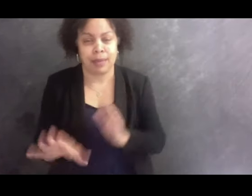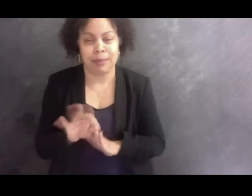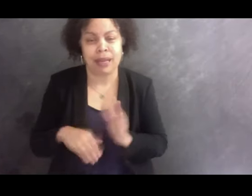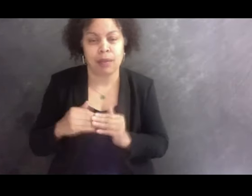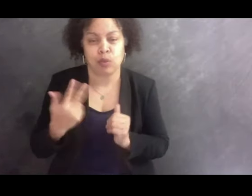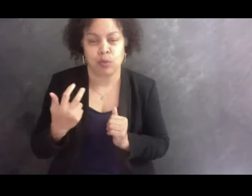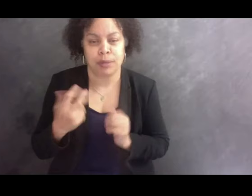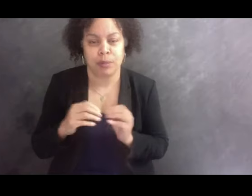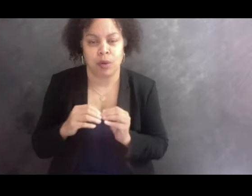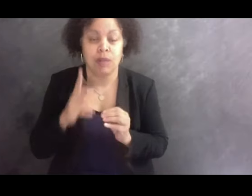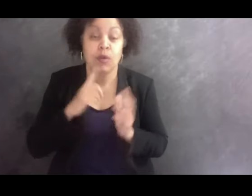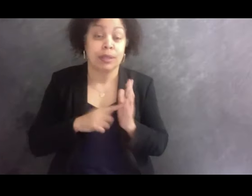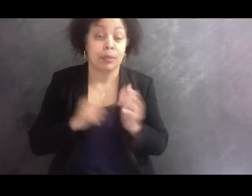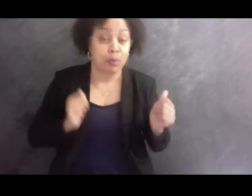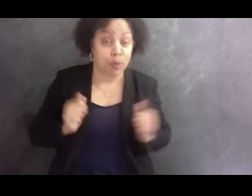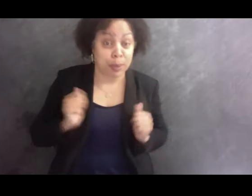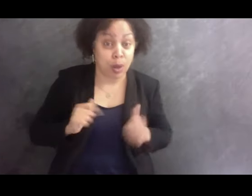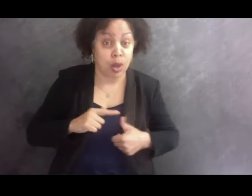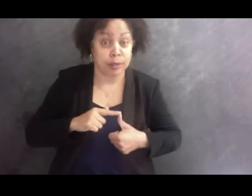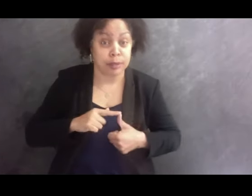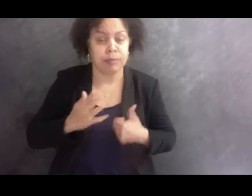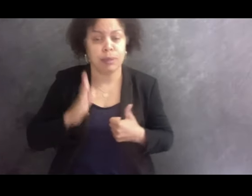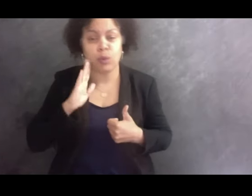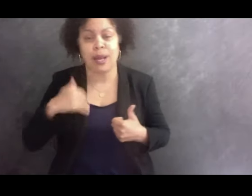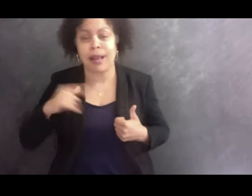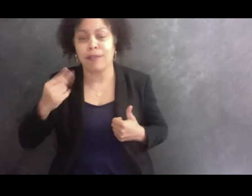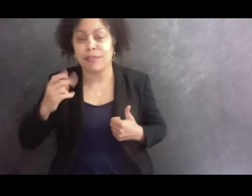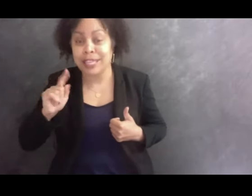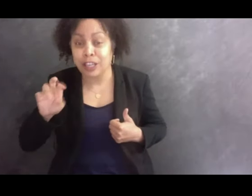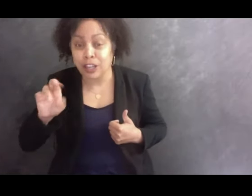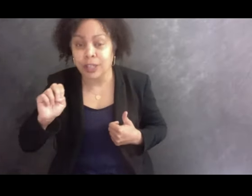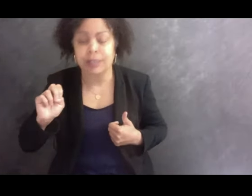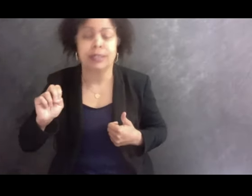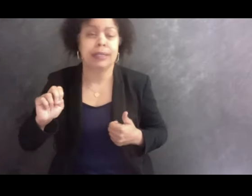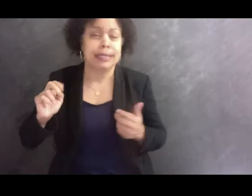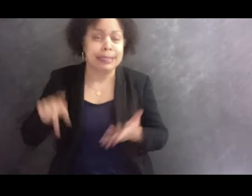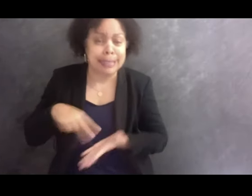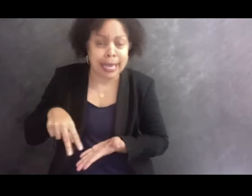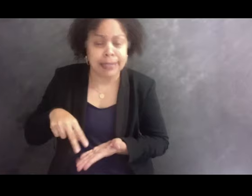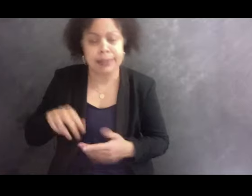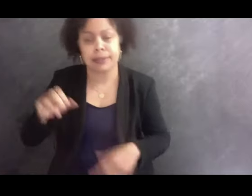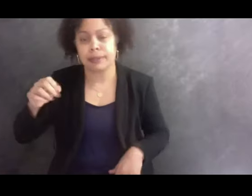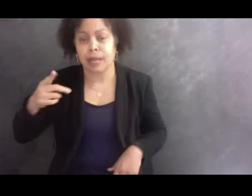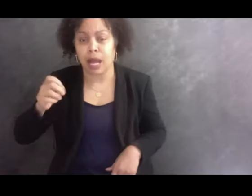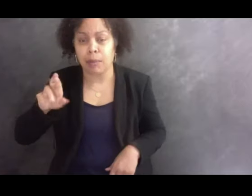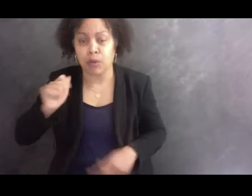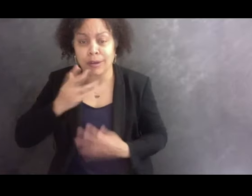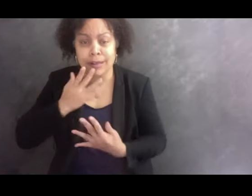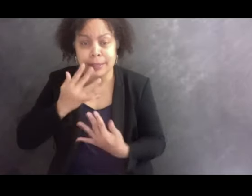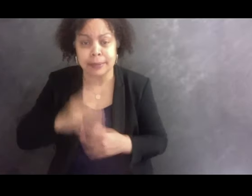within performing arts, you might choose theater, dance, and opera. So there is